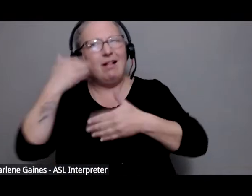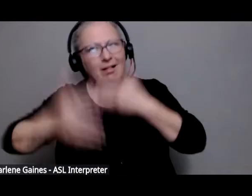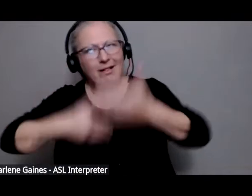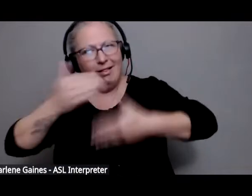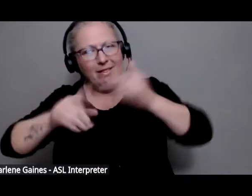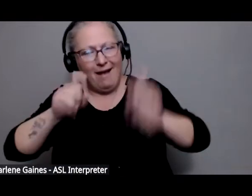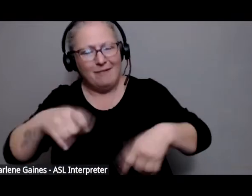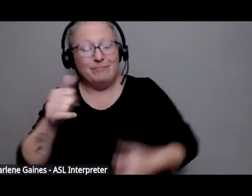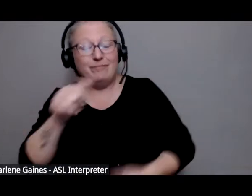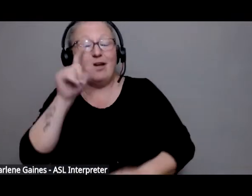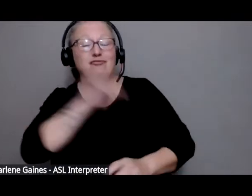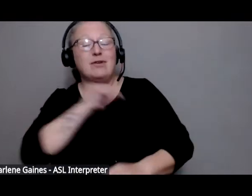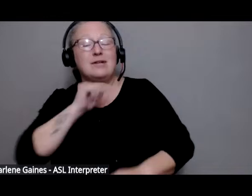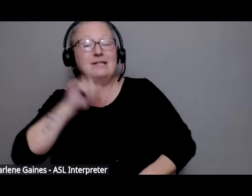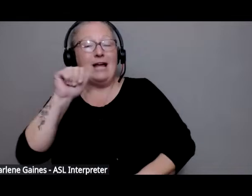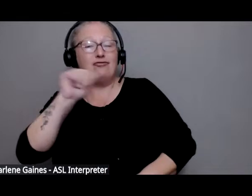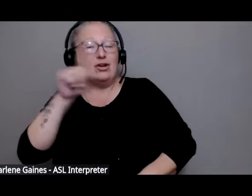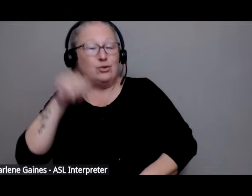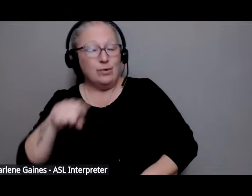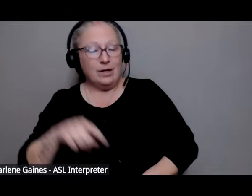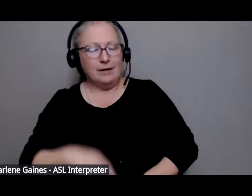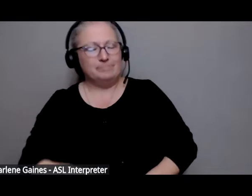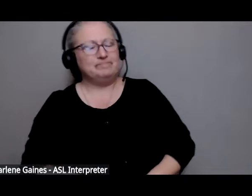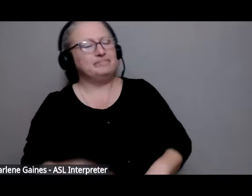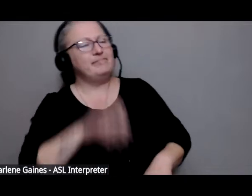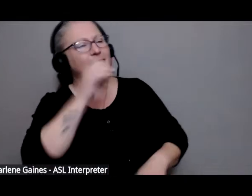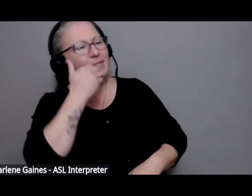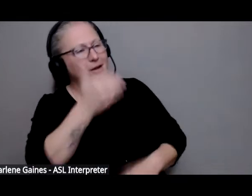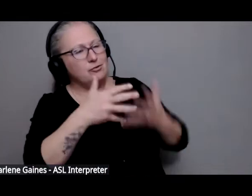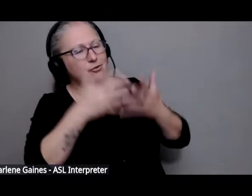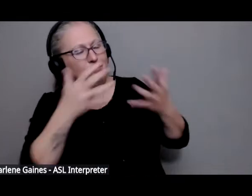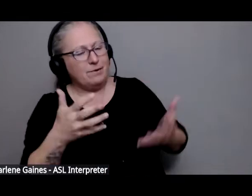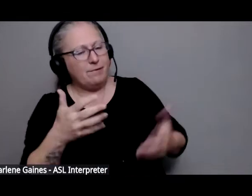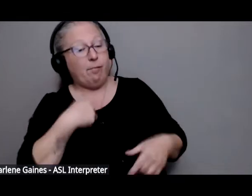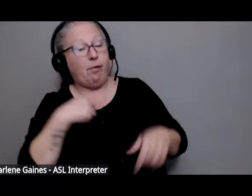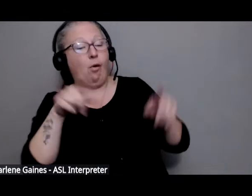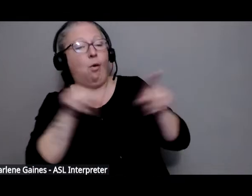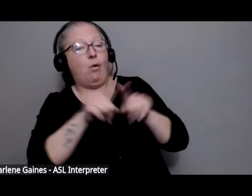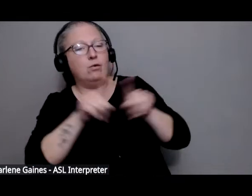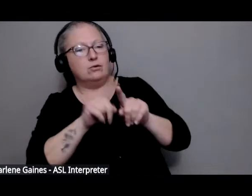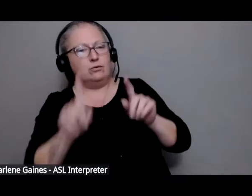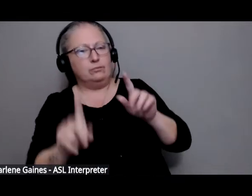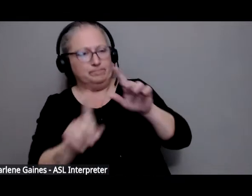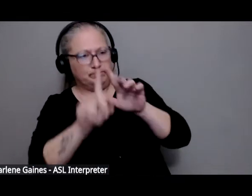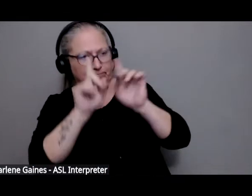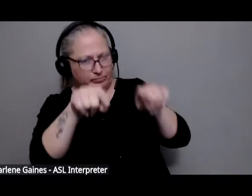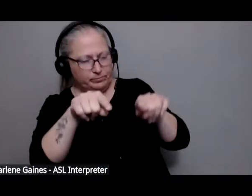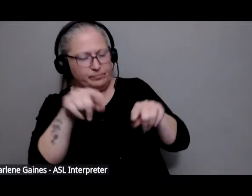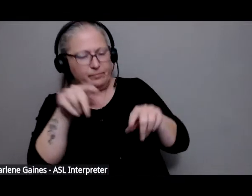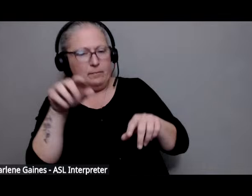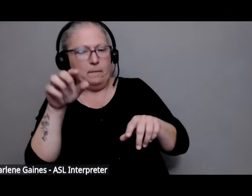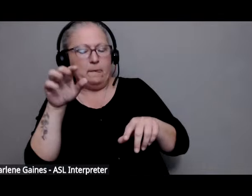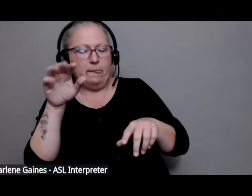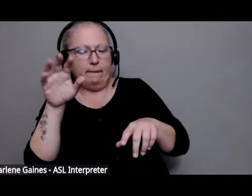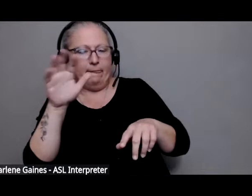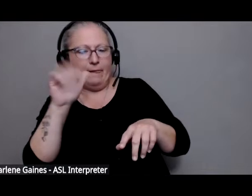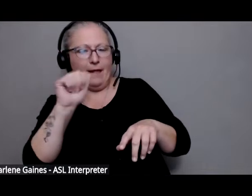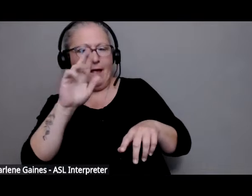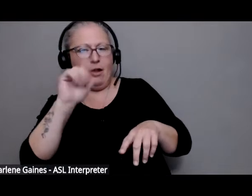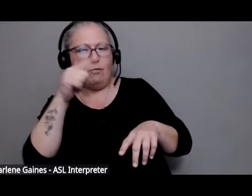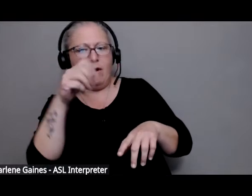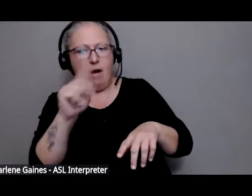Trustee Andrade Zuniga. Yes, thank you so much. I also attended the